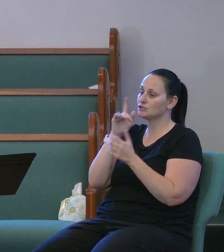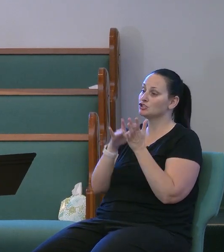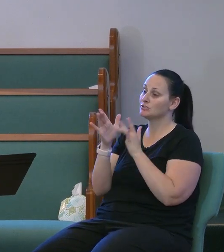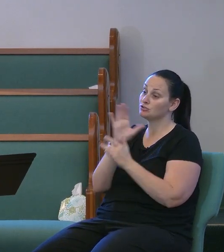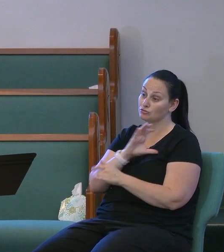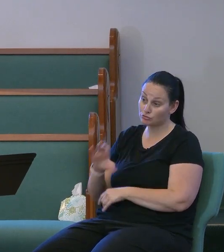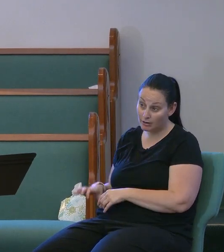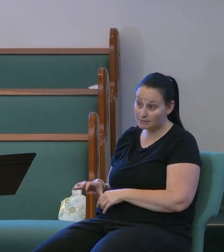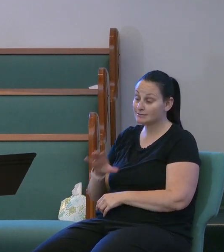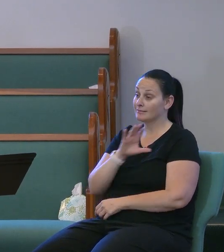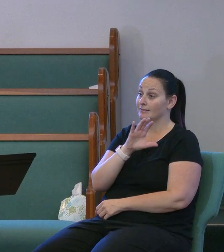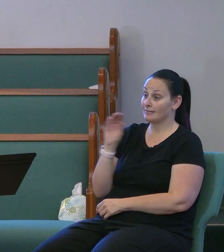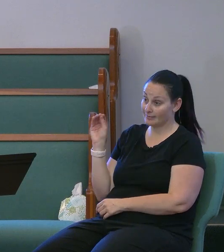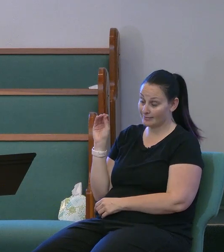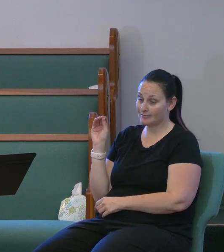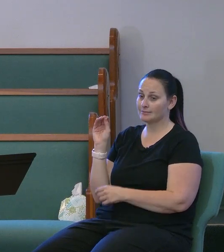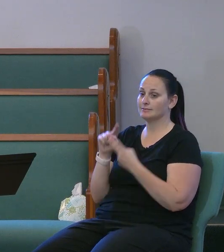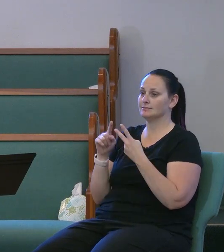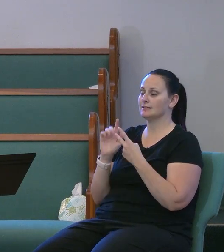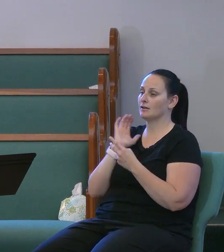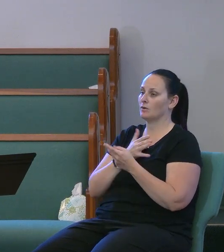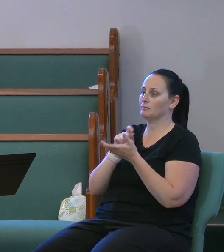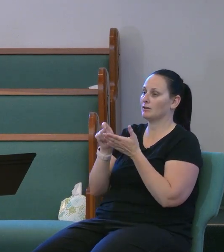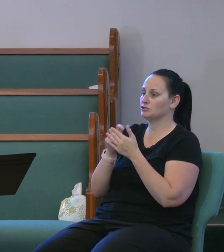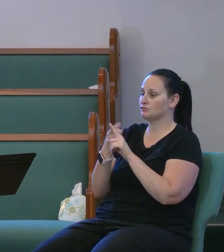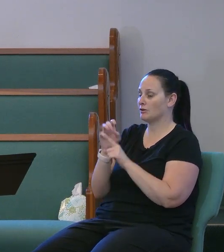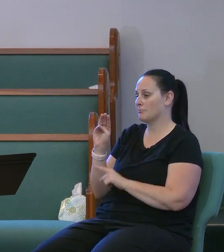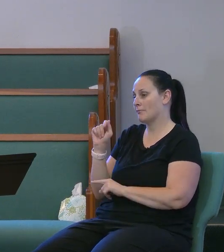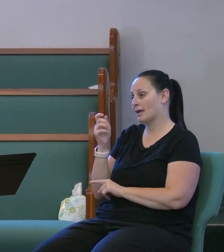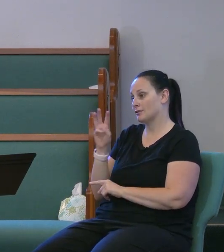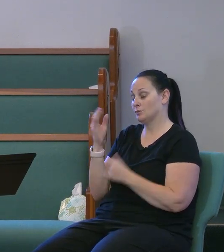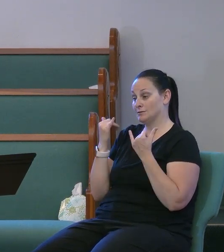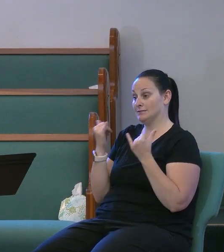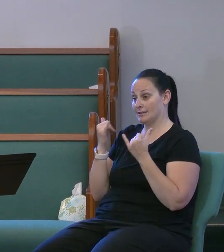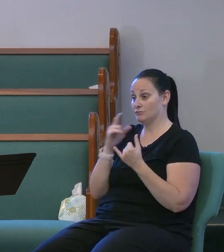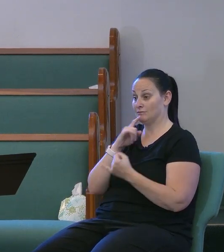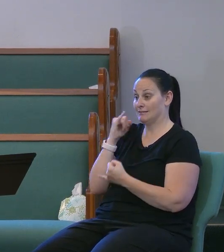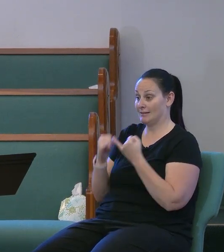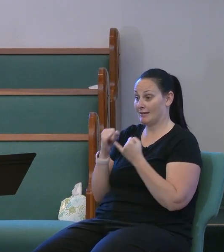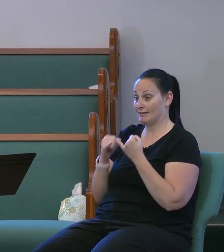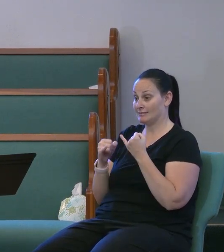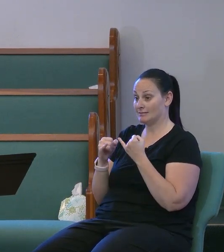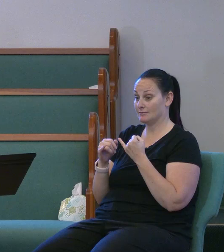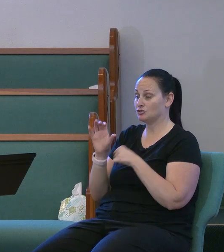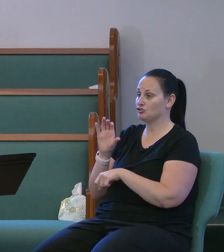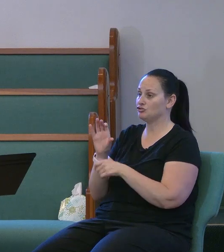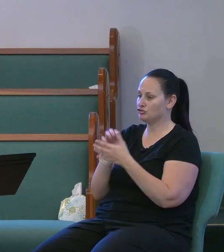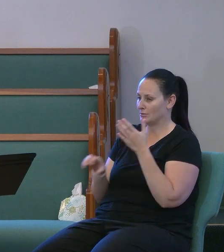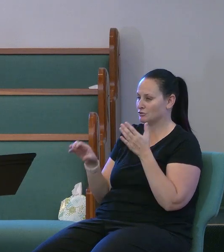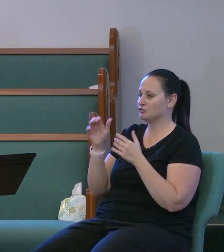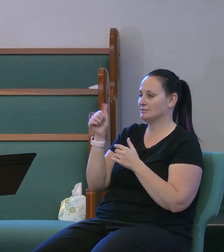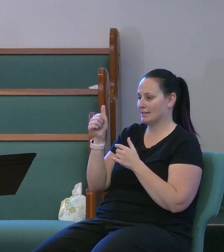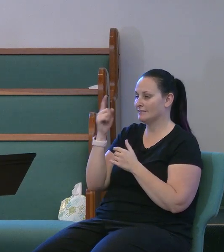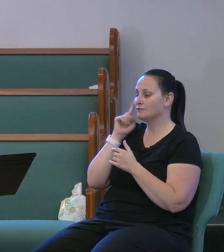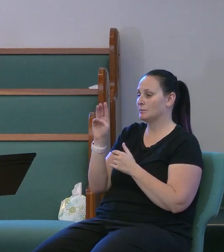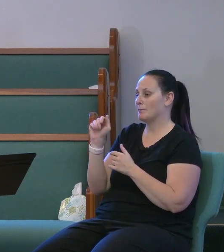Christ. And our passage from Matthew today is at the end of the gospel, or at the end of chapter 10 of